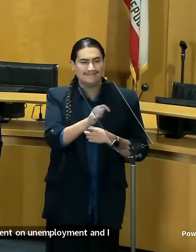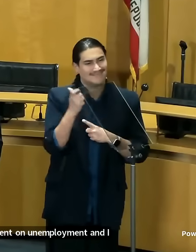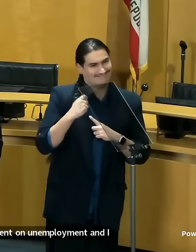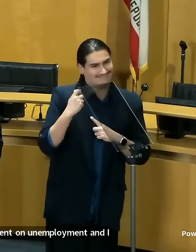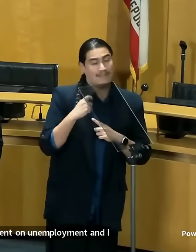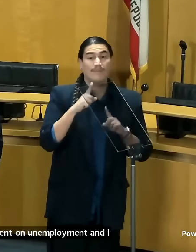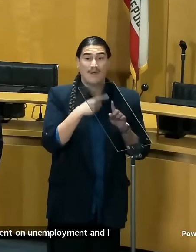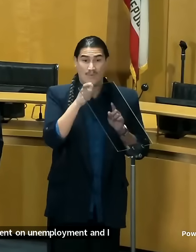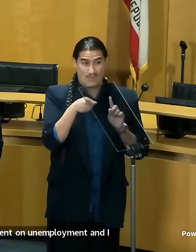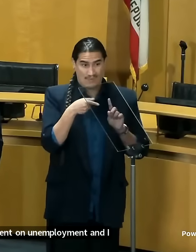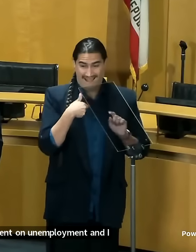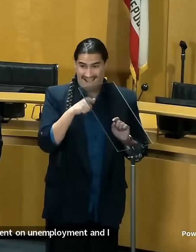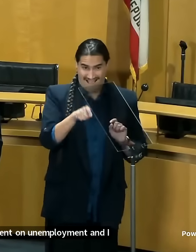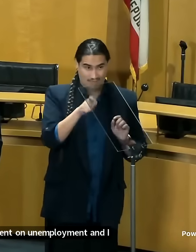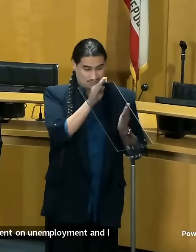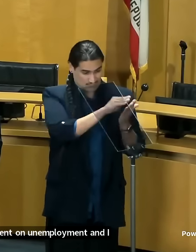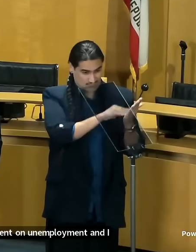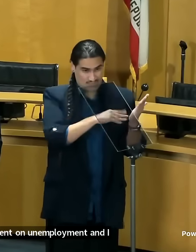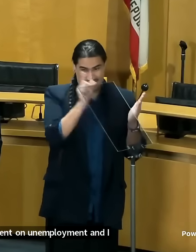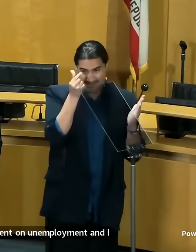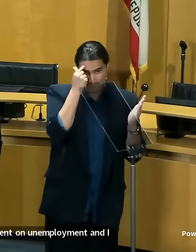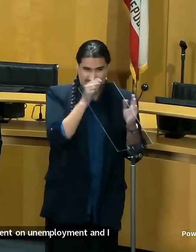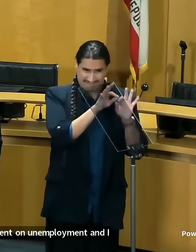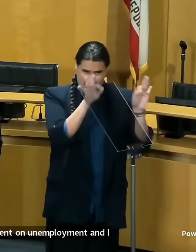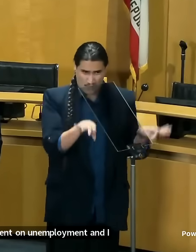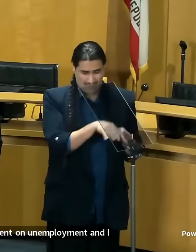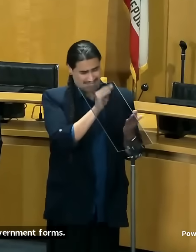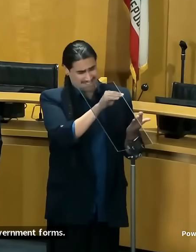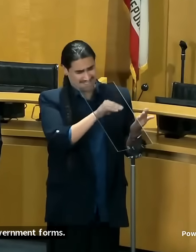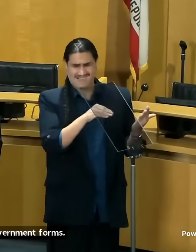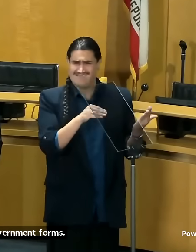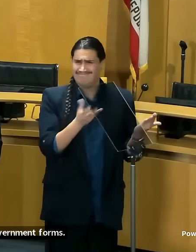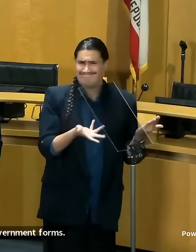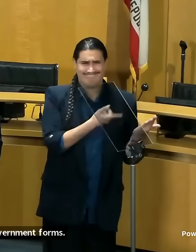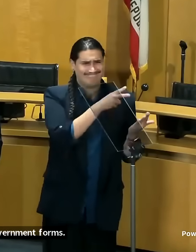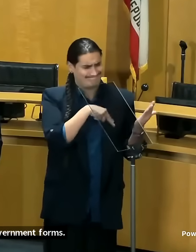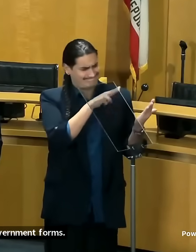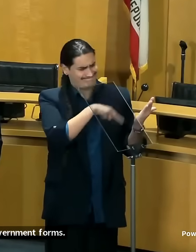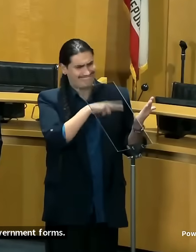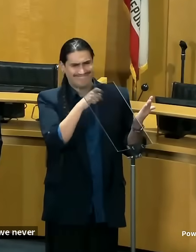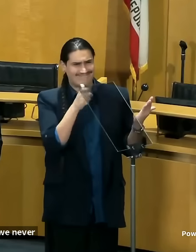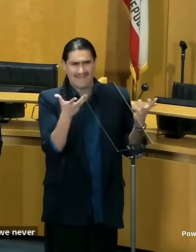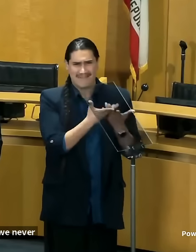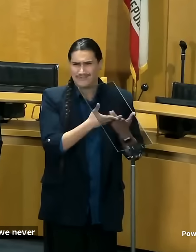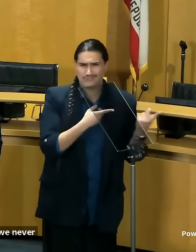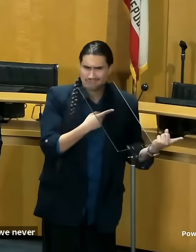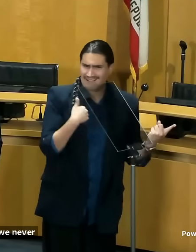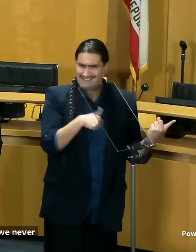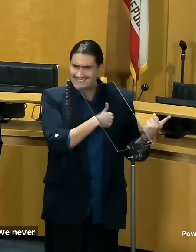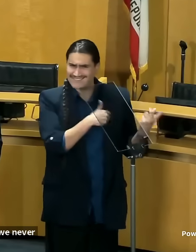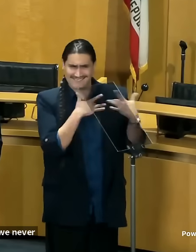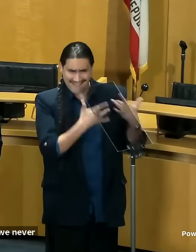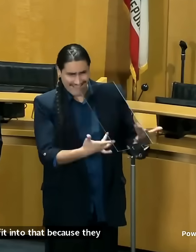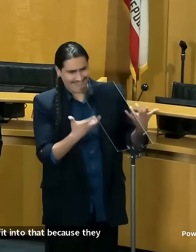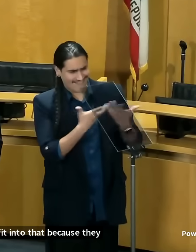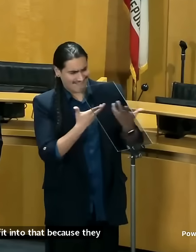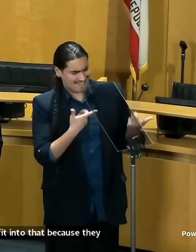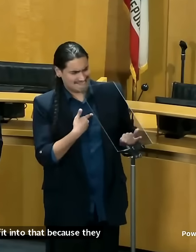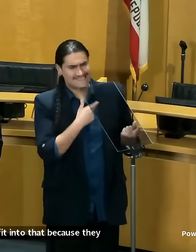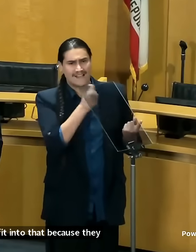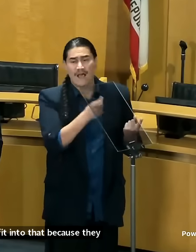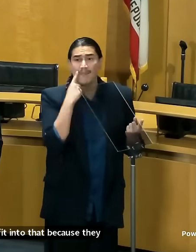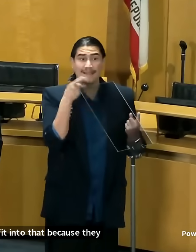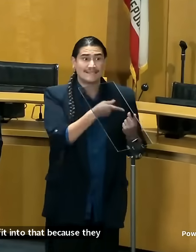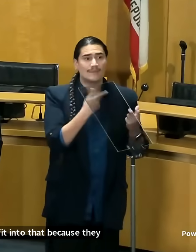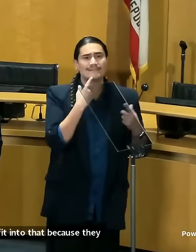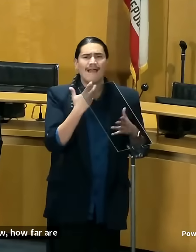out the government forms, we never really fit into that, because they would say, how